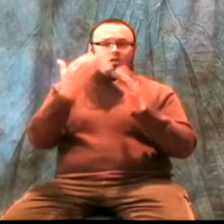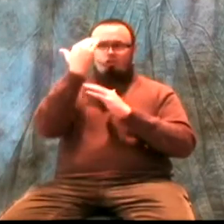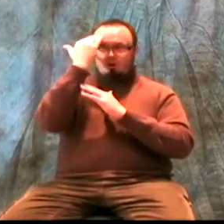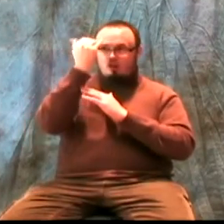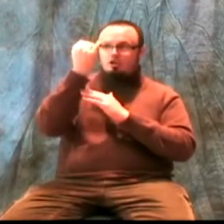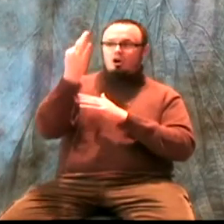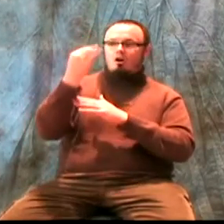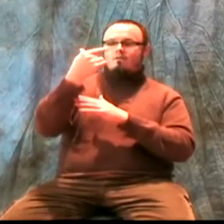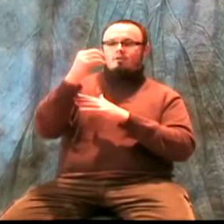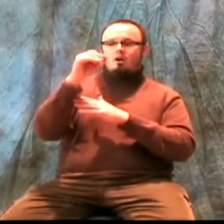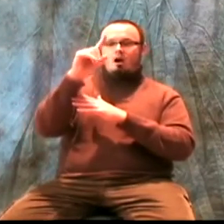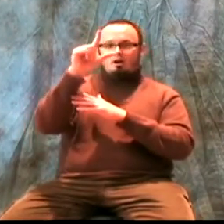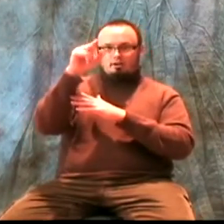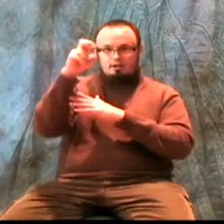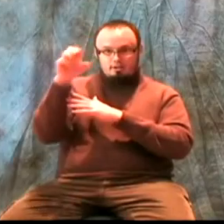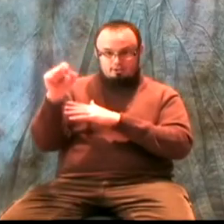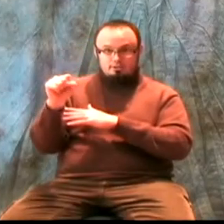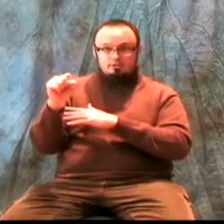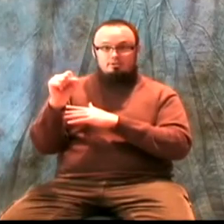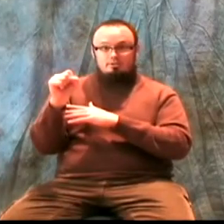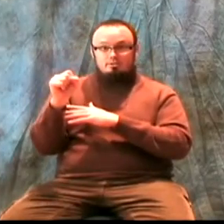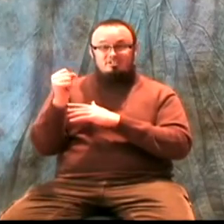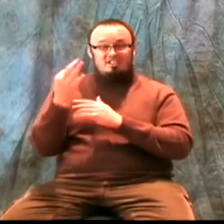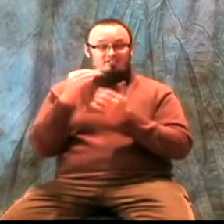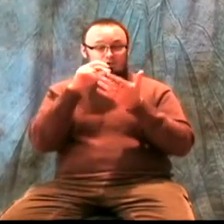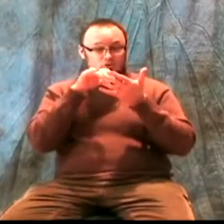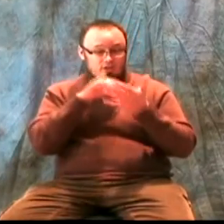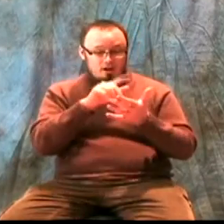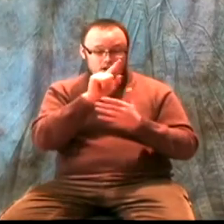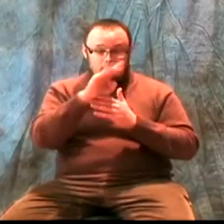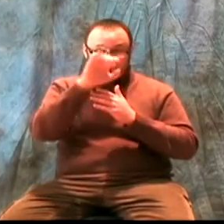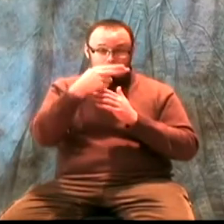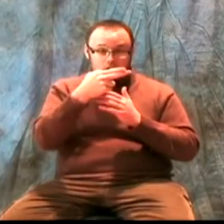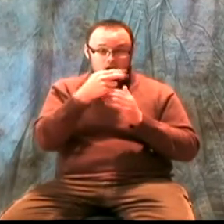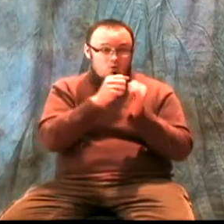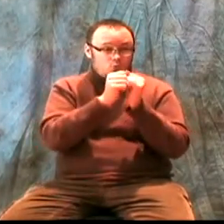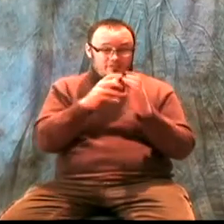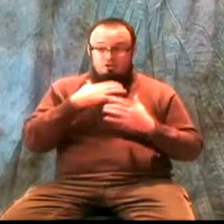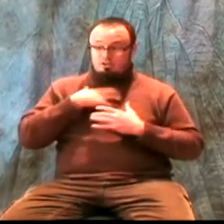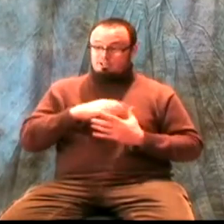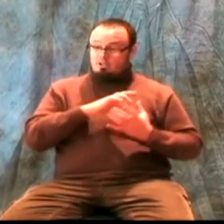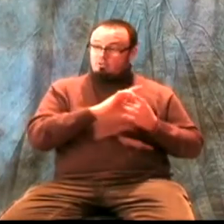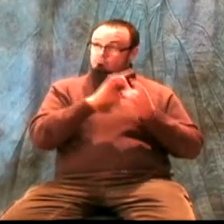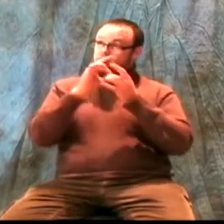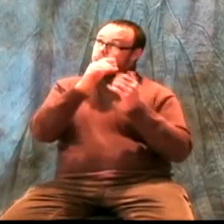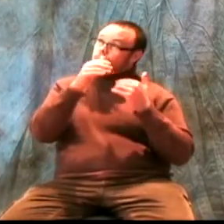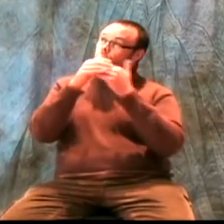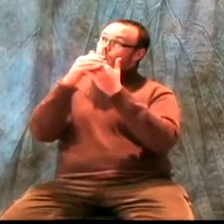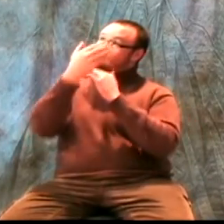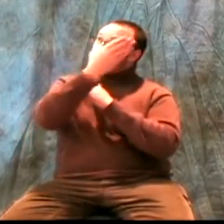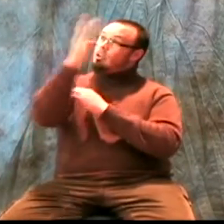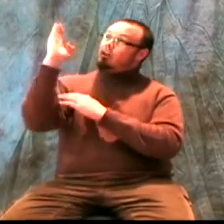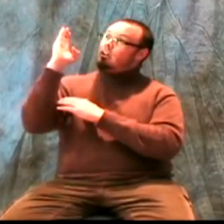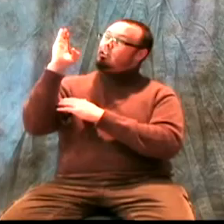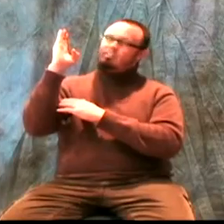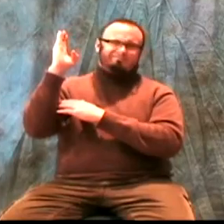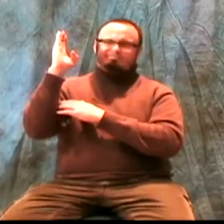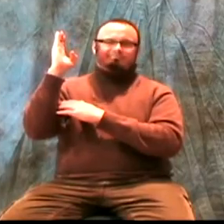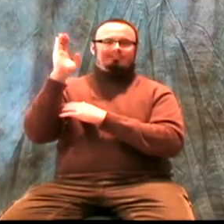One who studies Kabbalah without wanting to understand and get closer to the Almighty is like reading a book on advanced geometry because you